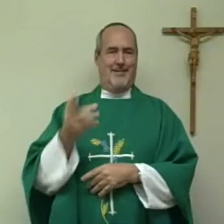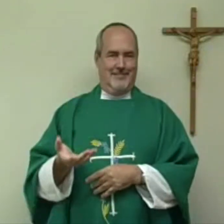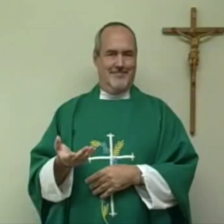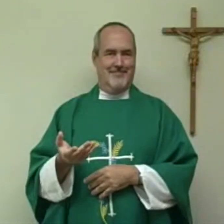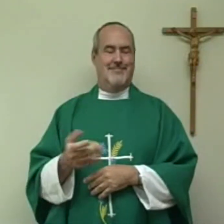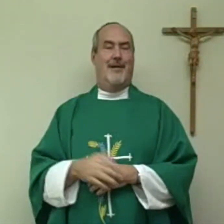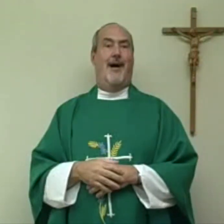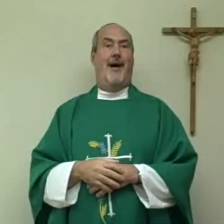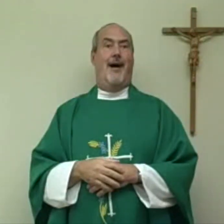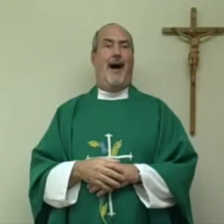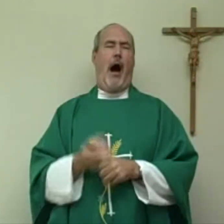oil.